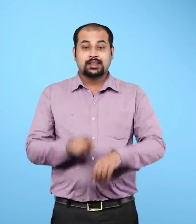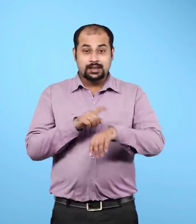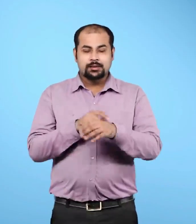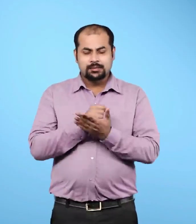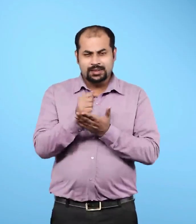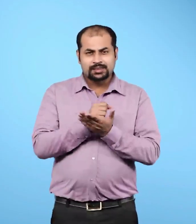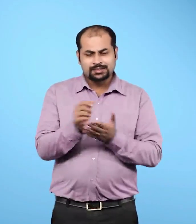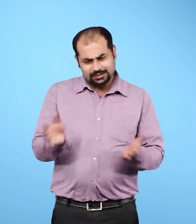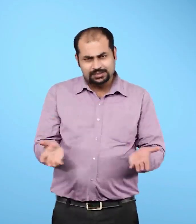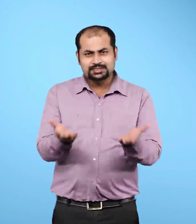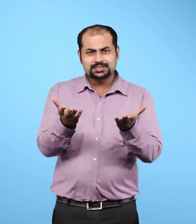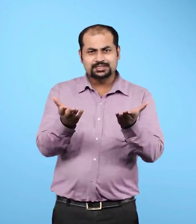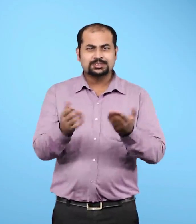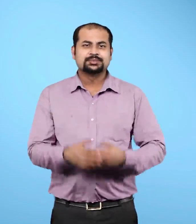Practice time.